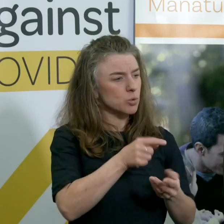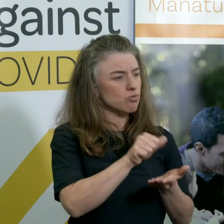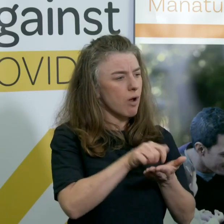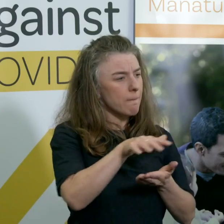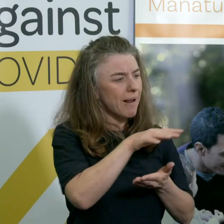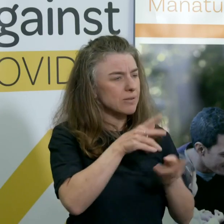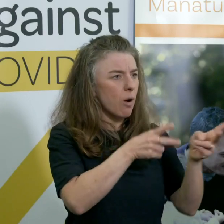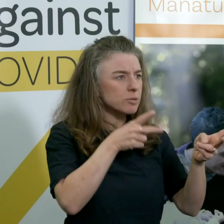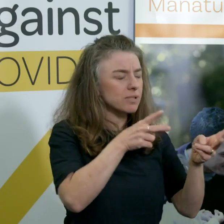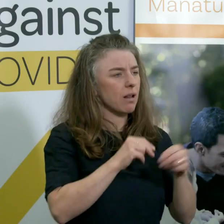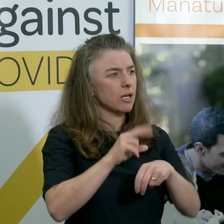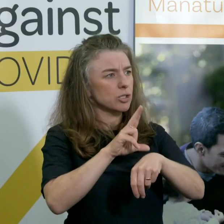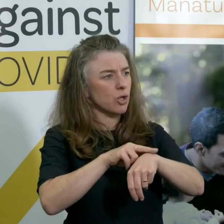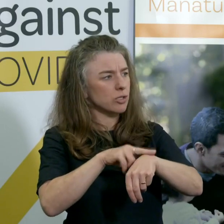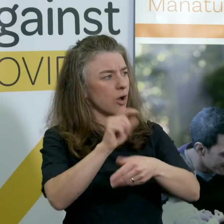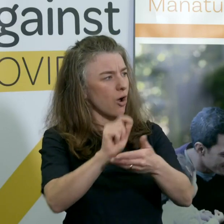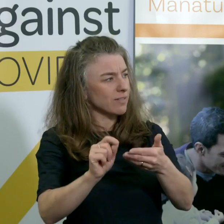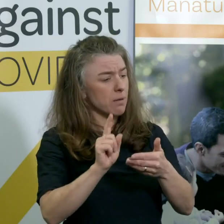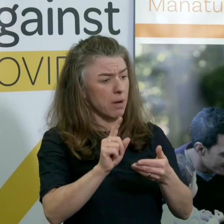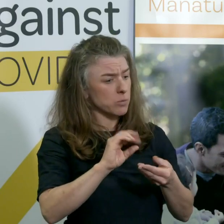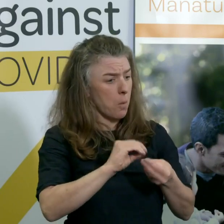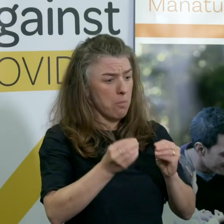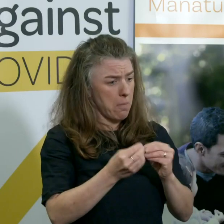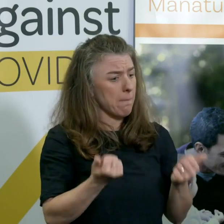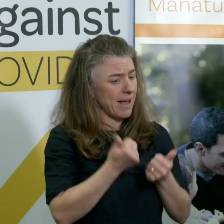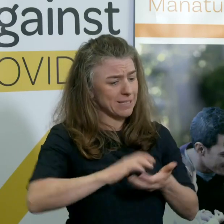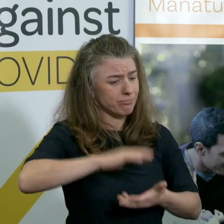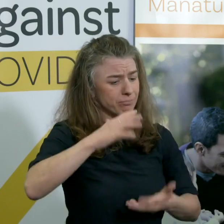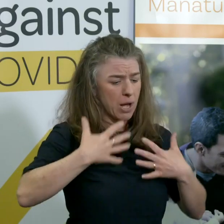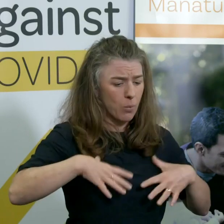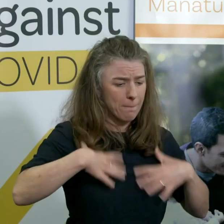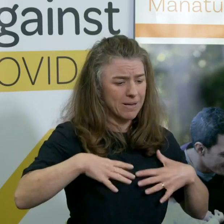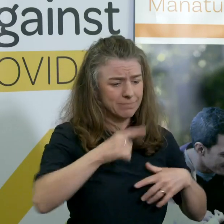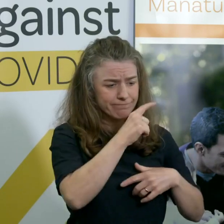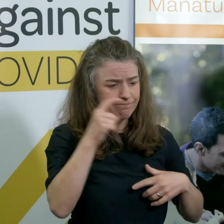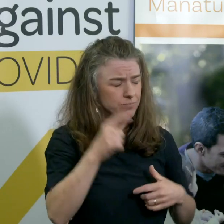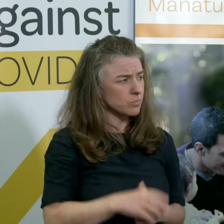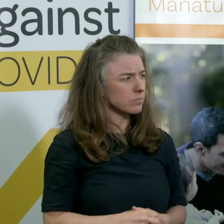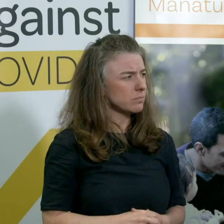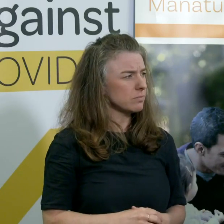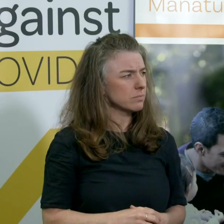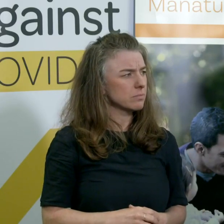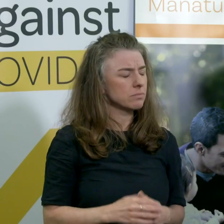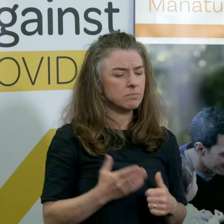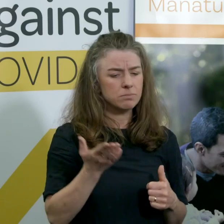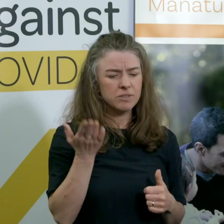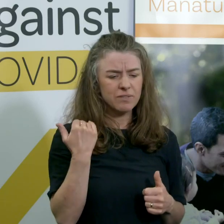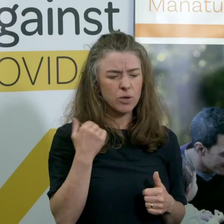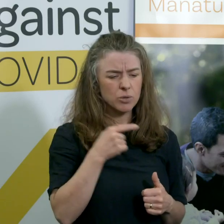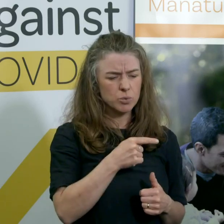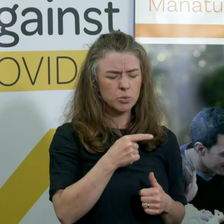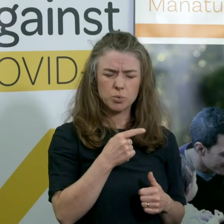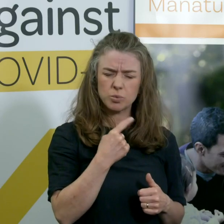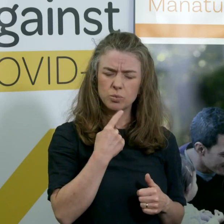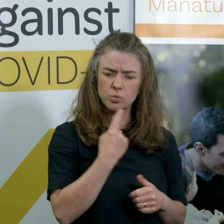that need it, but there is no problem with PPE supplies. And can I ask about bars that you were saying that people are going to go out tonight? Do you think